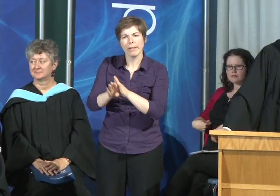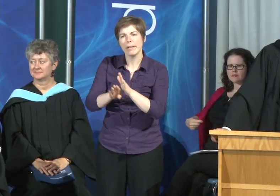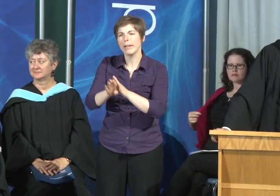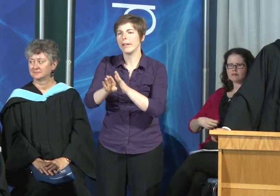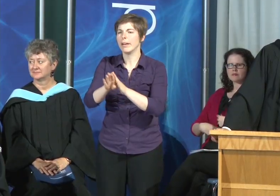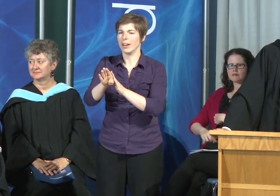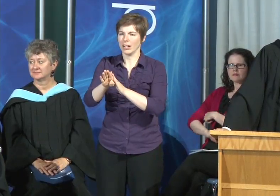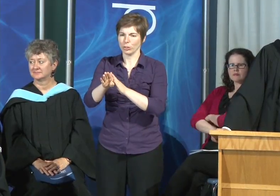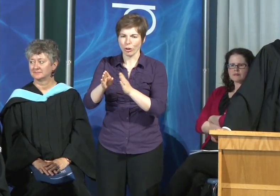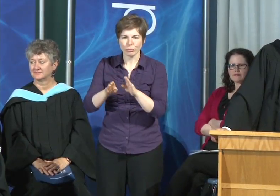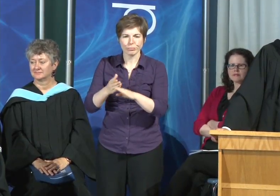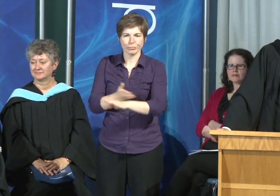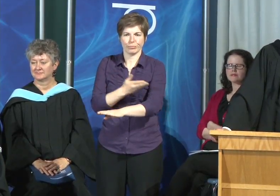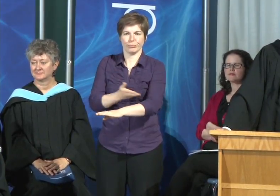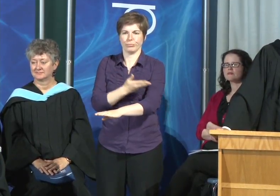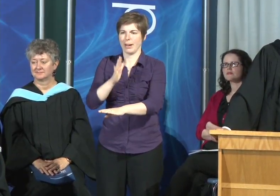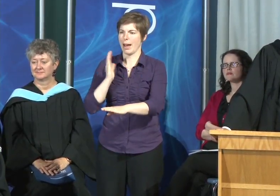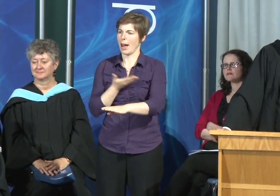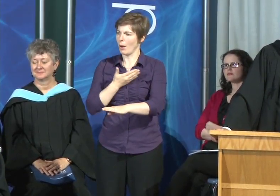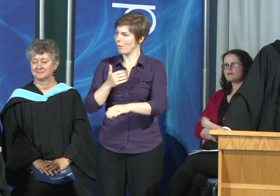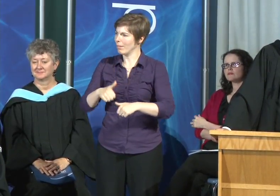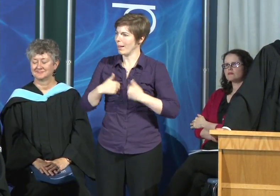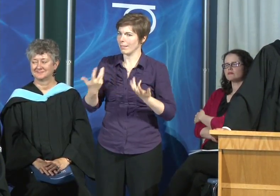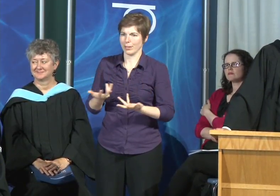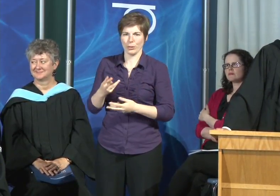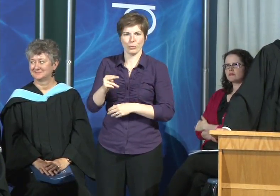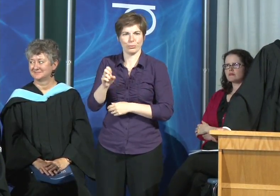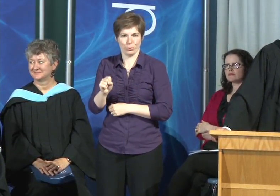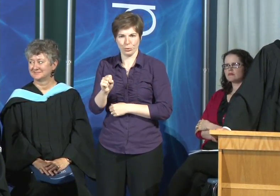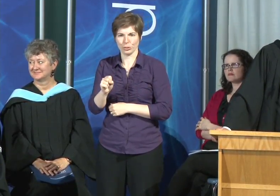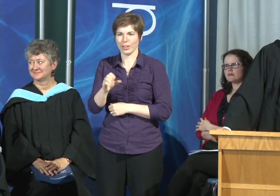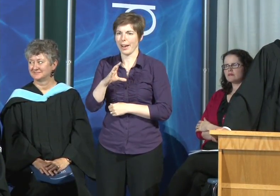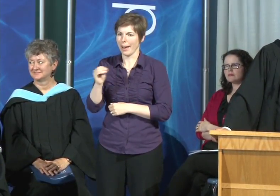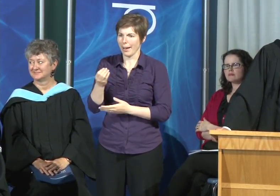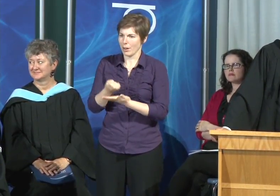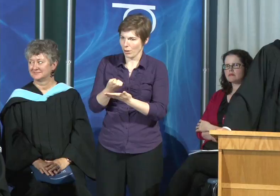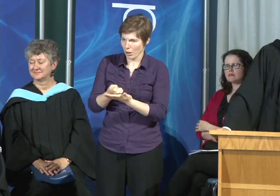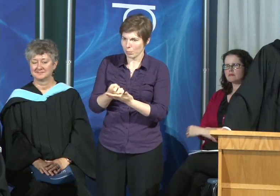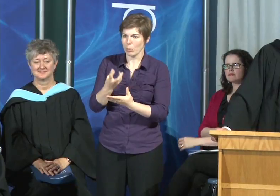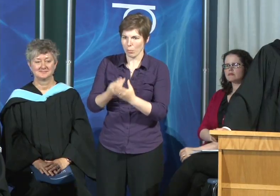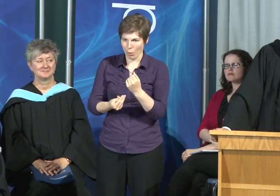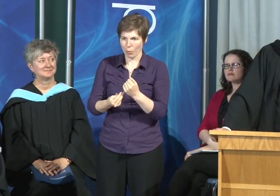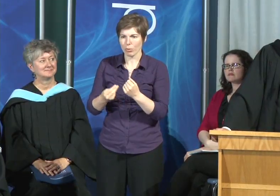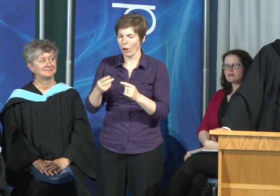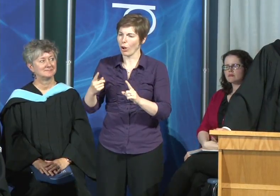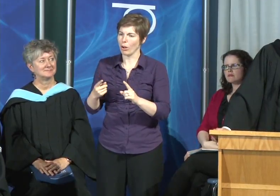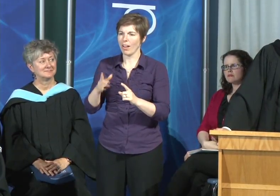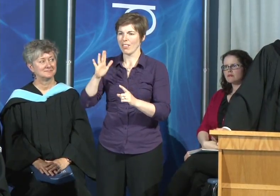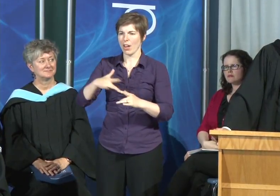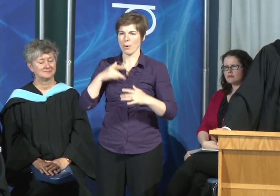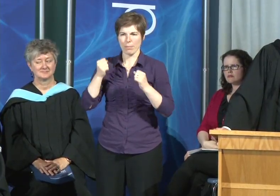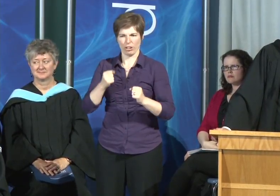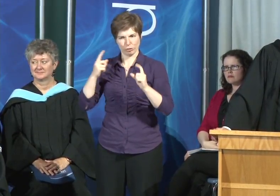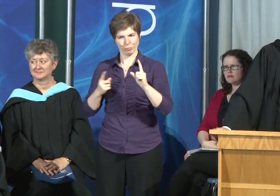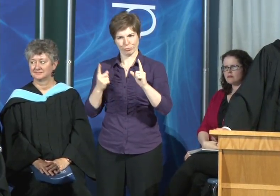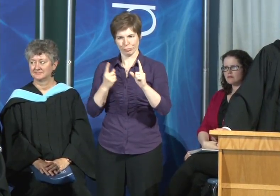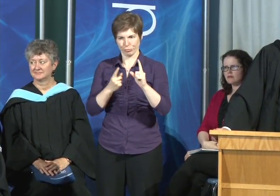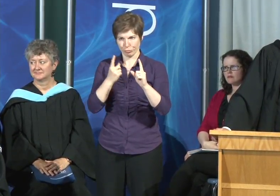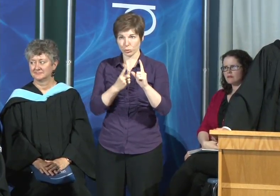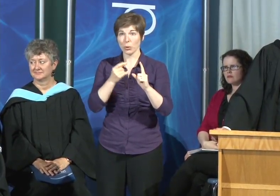the economy and our great quality of life in this province. So, if you are a past graduate